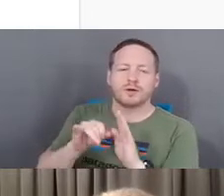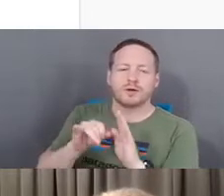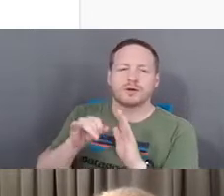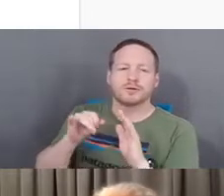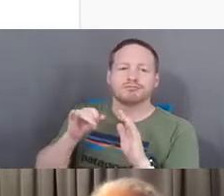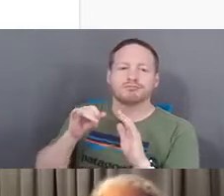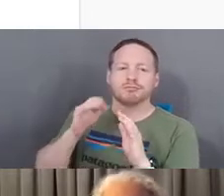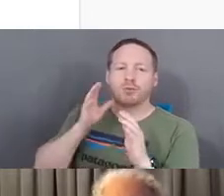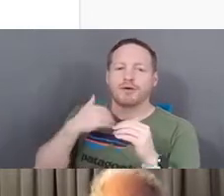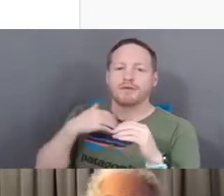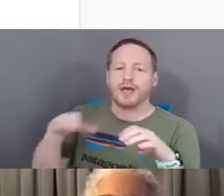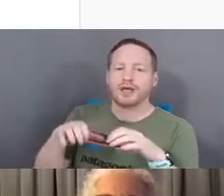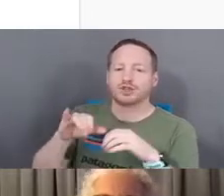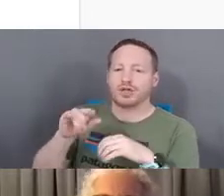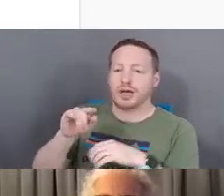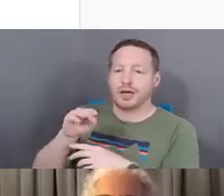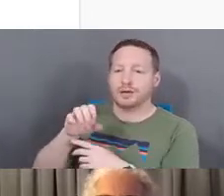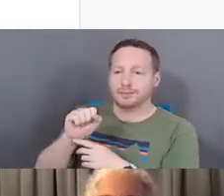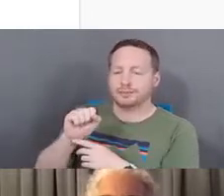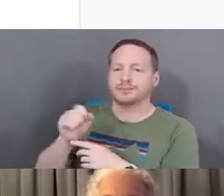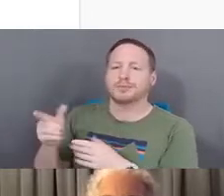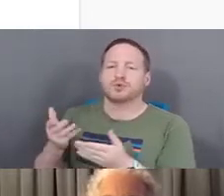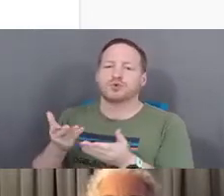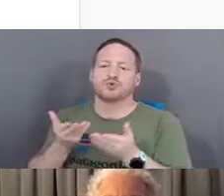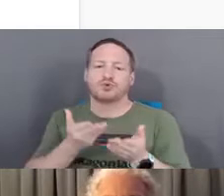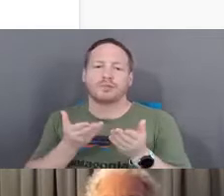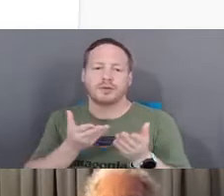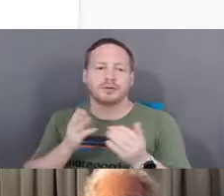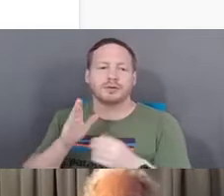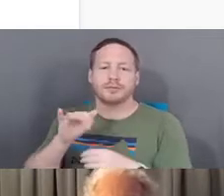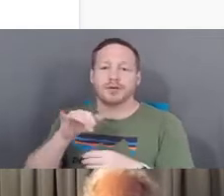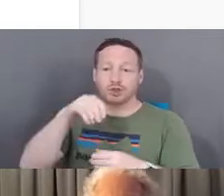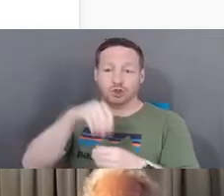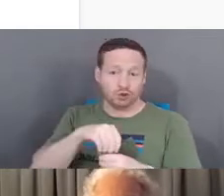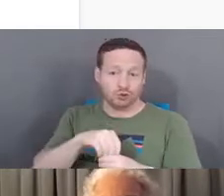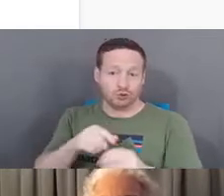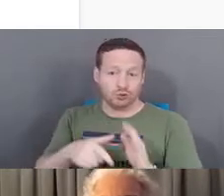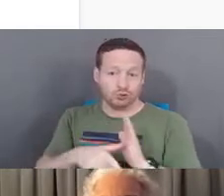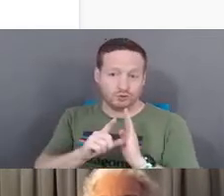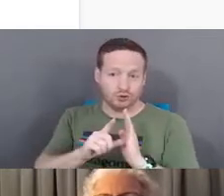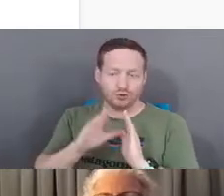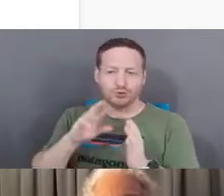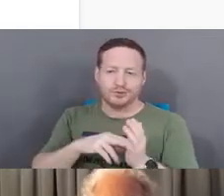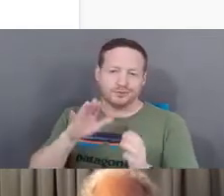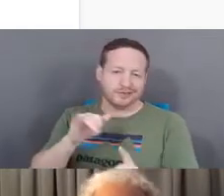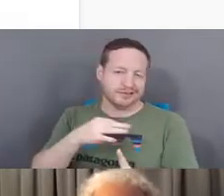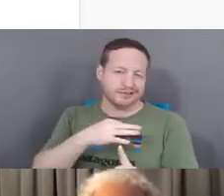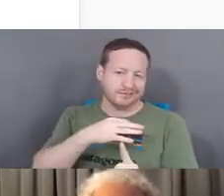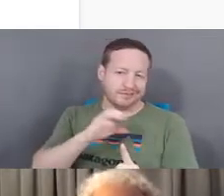that. We actually identified as an action item We have internal recommendations